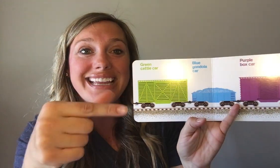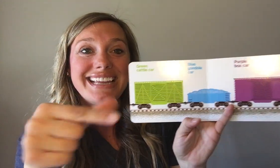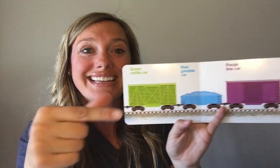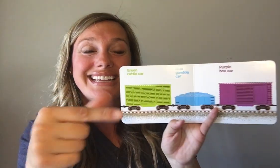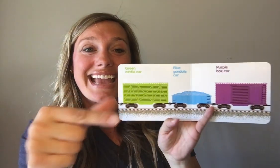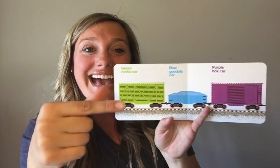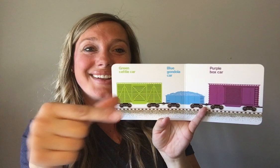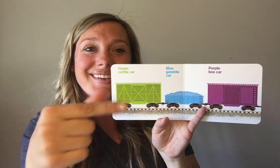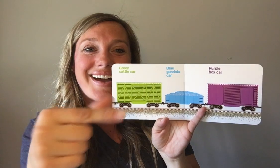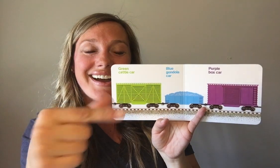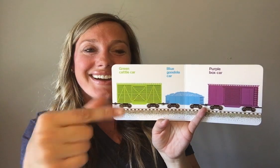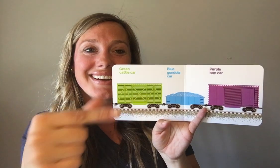Green cattle car.